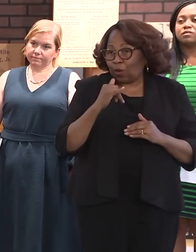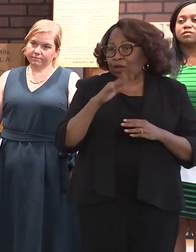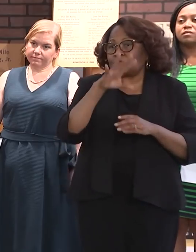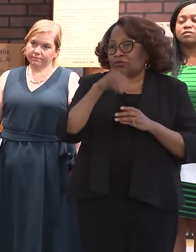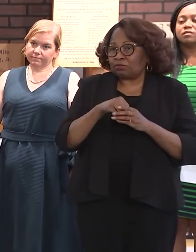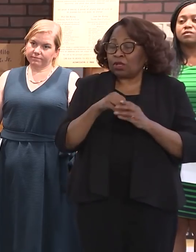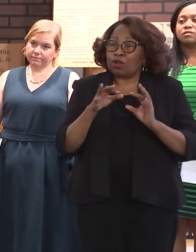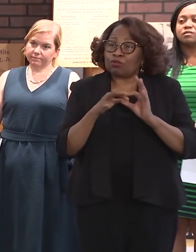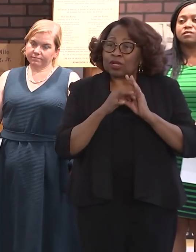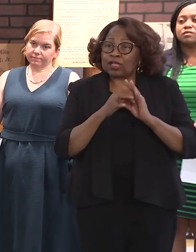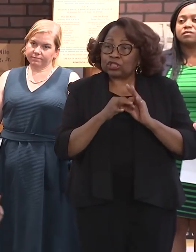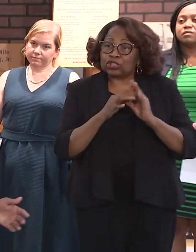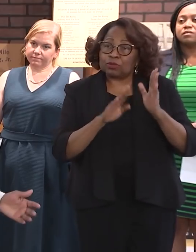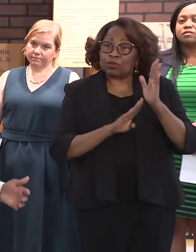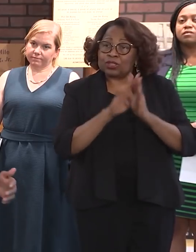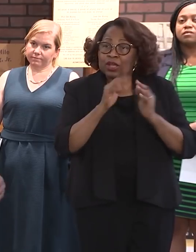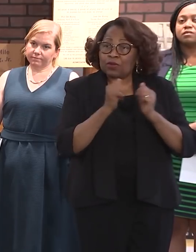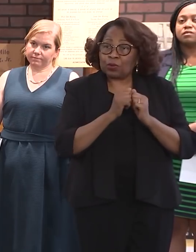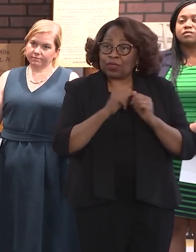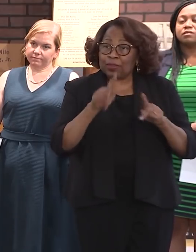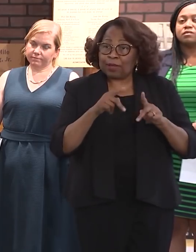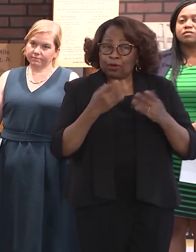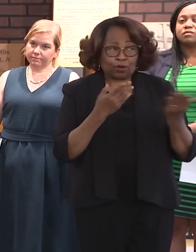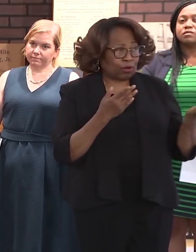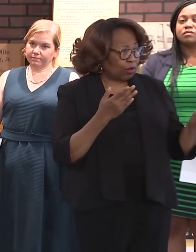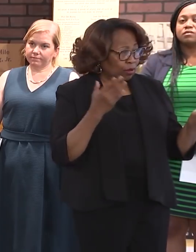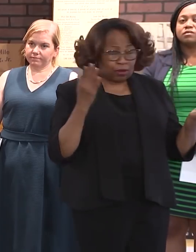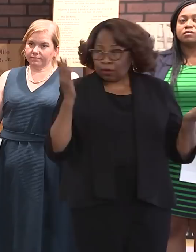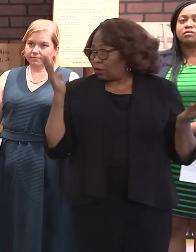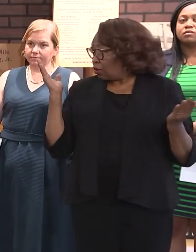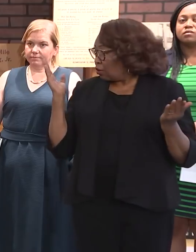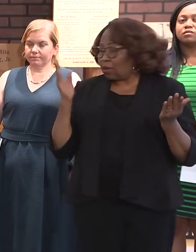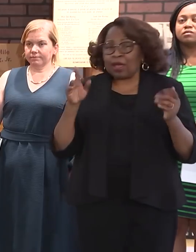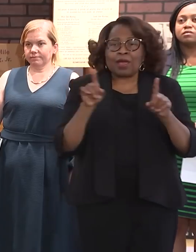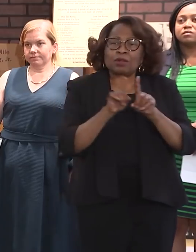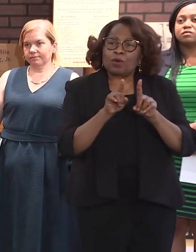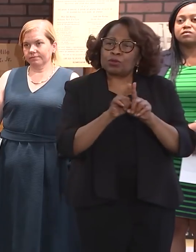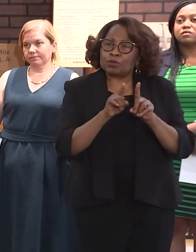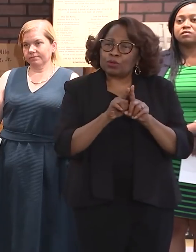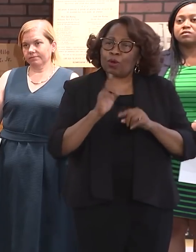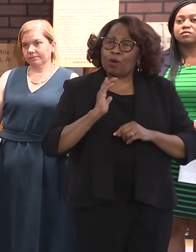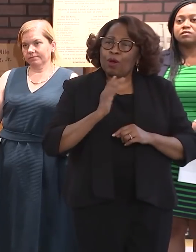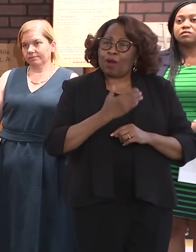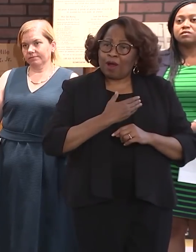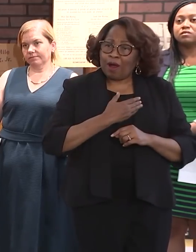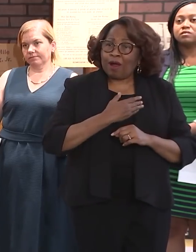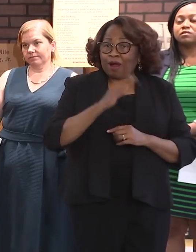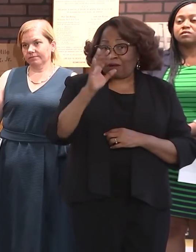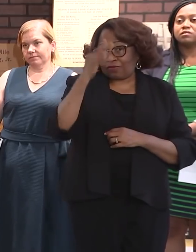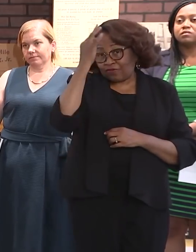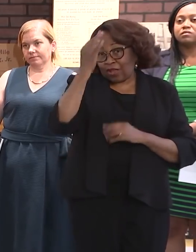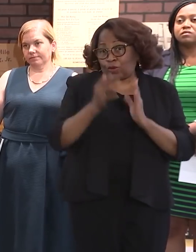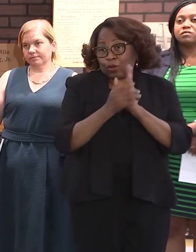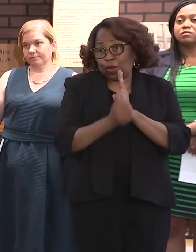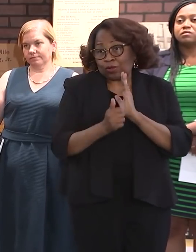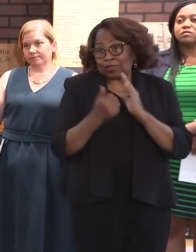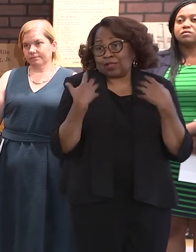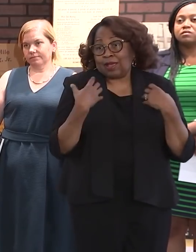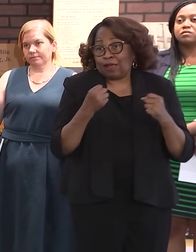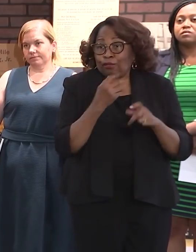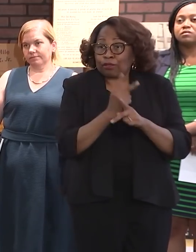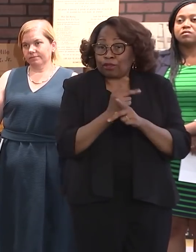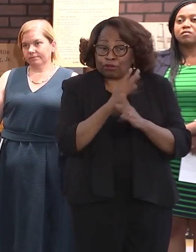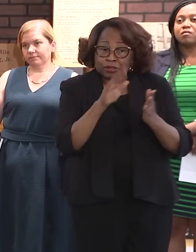the relationships that we develop with the folks who are here today, as well as our federally qualified healthcare